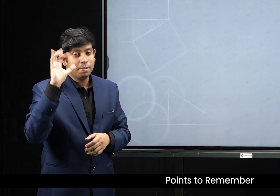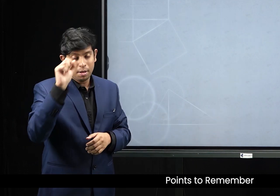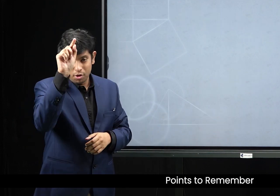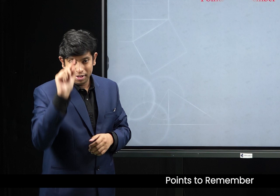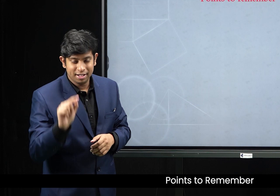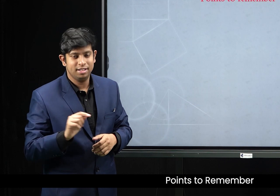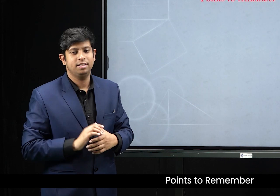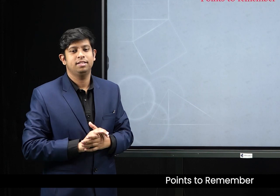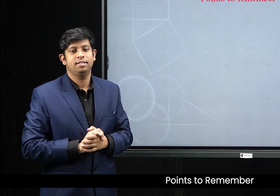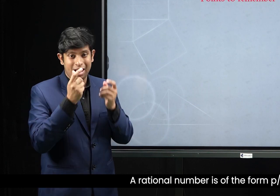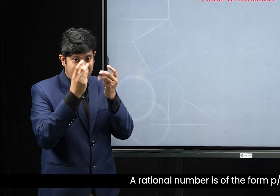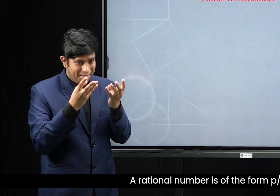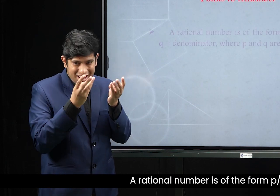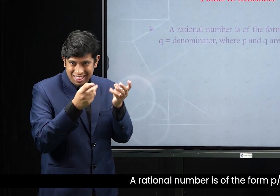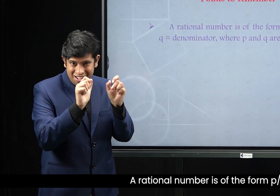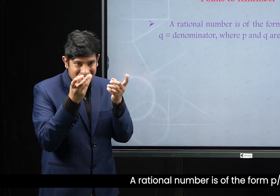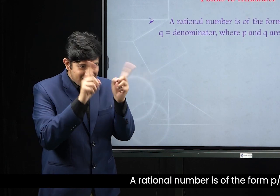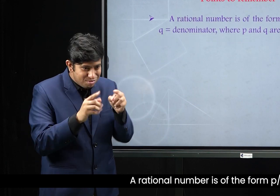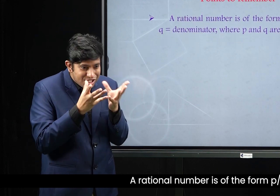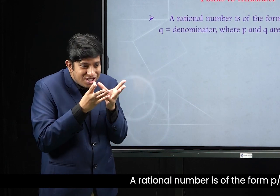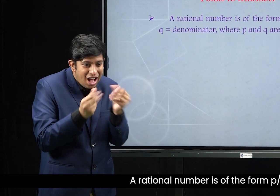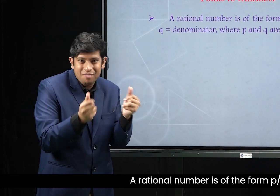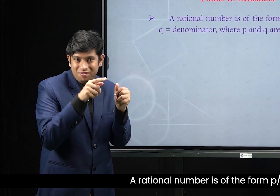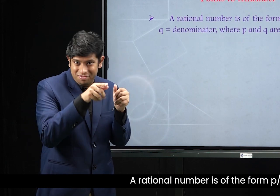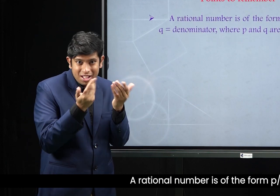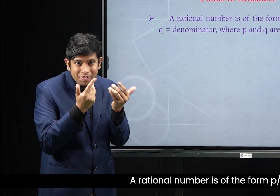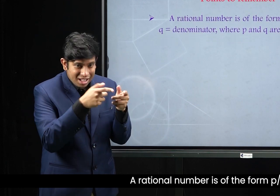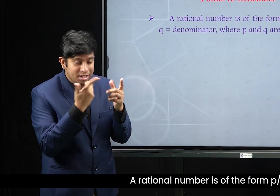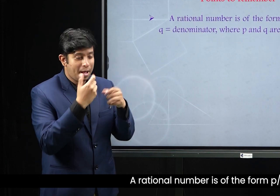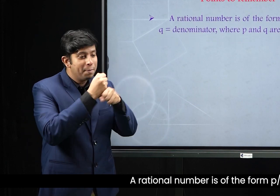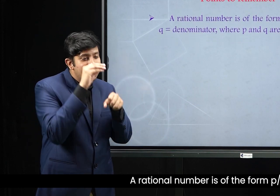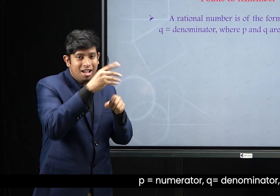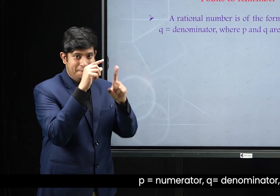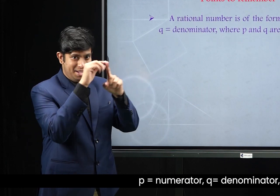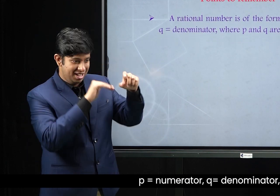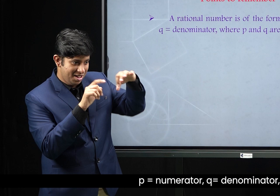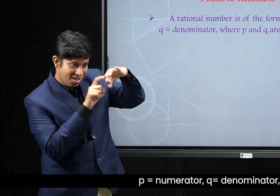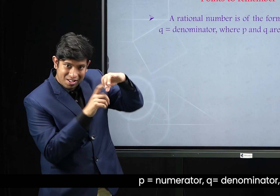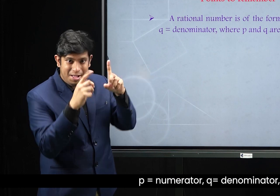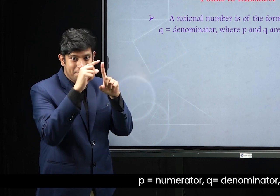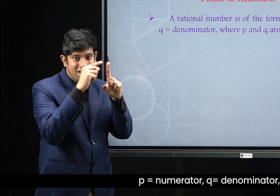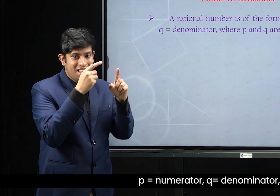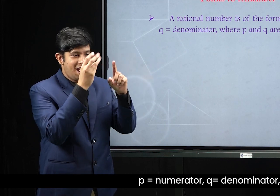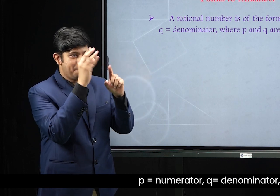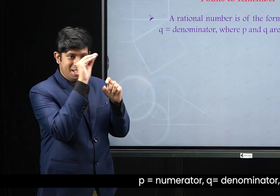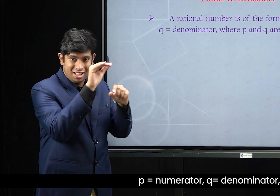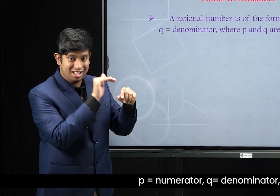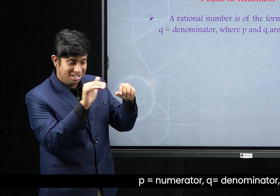Points to remember: a rational number is of the form p by q. P is equal to numerator, q is equal to